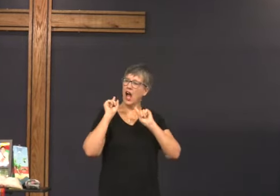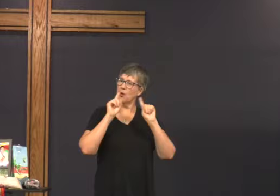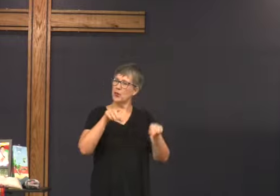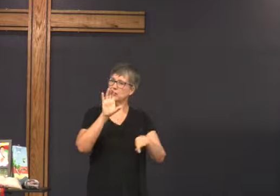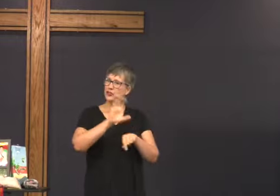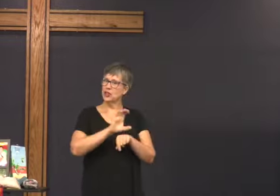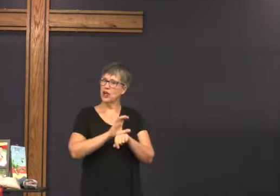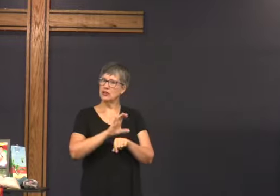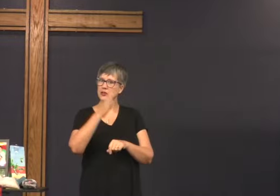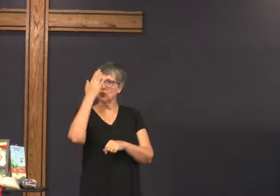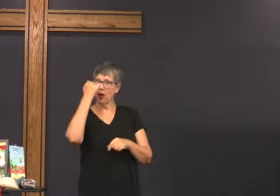I went,